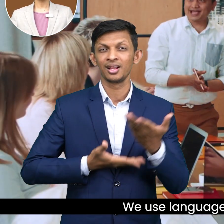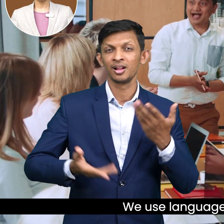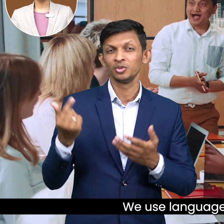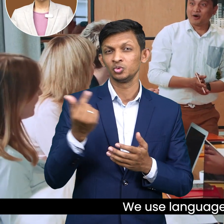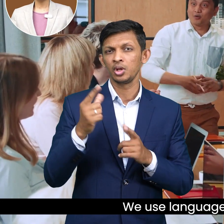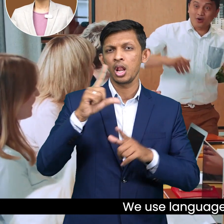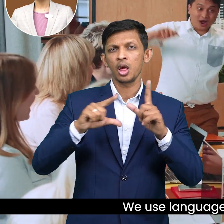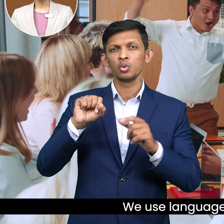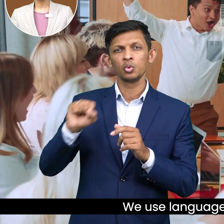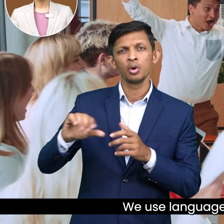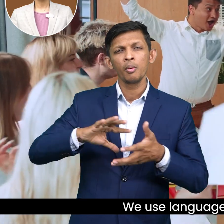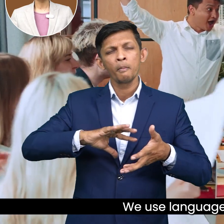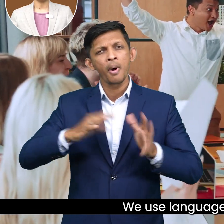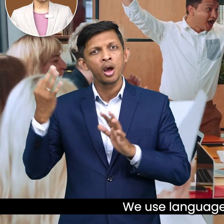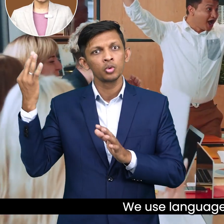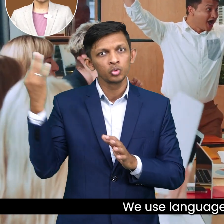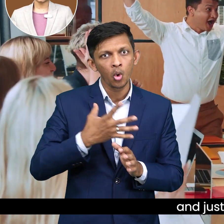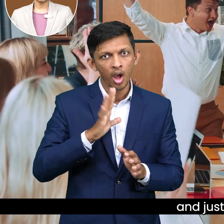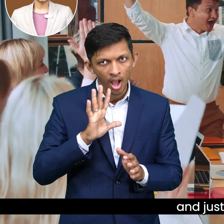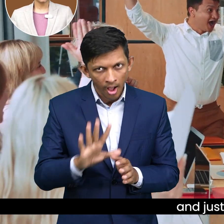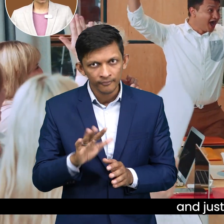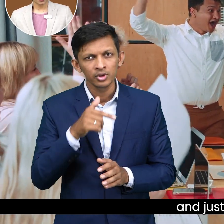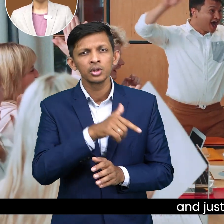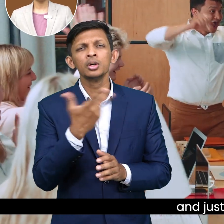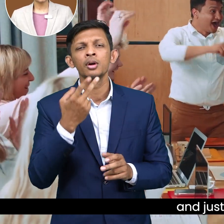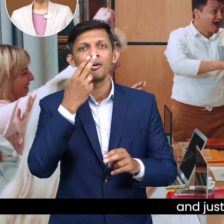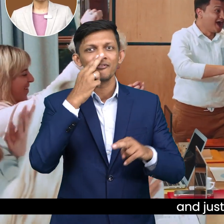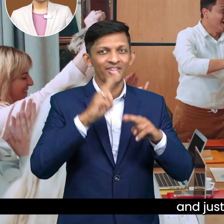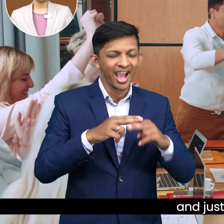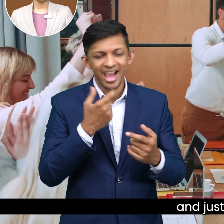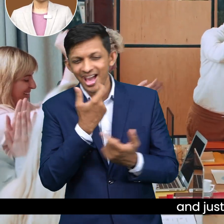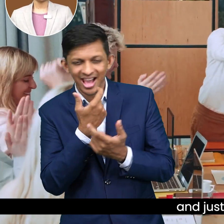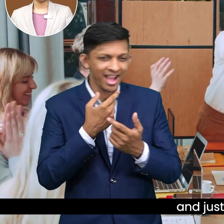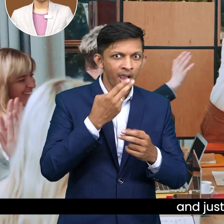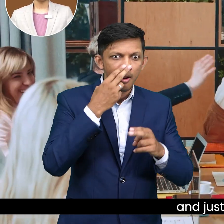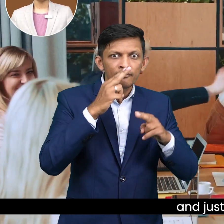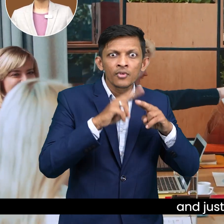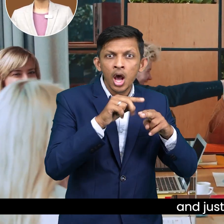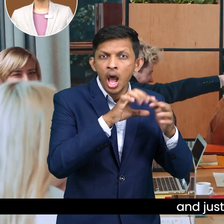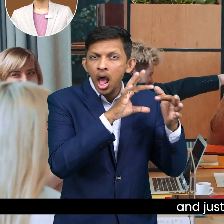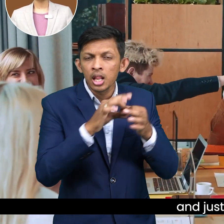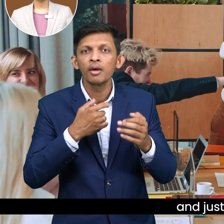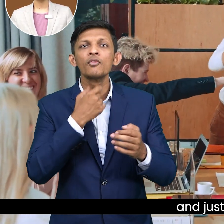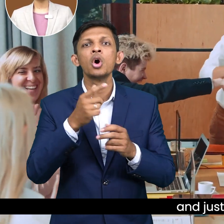We use language to create new things and just to have fun.